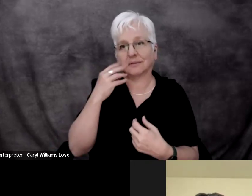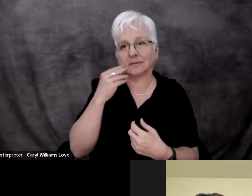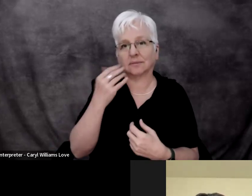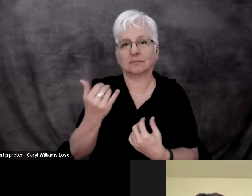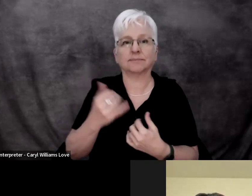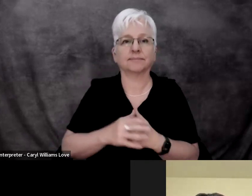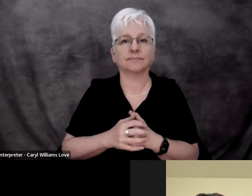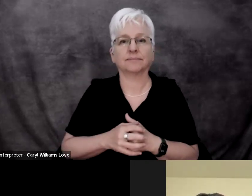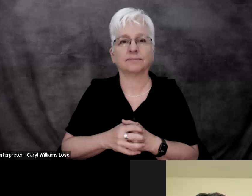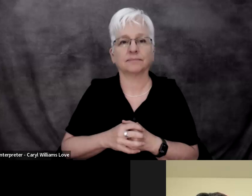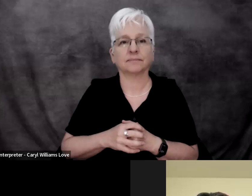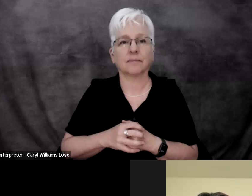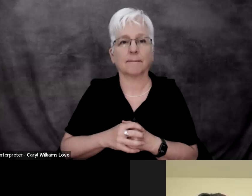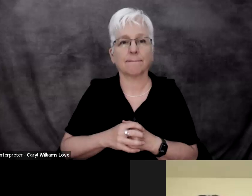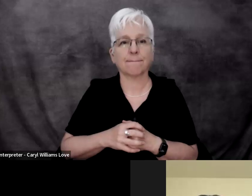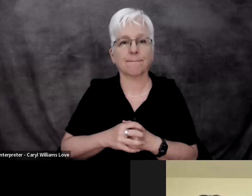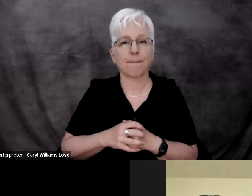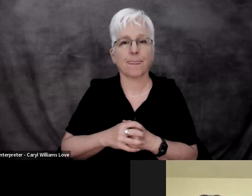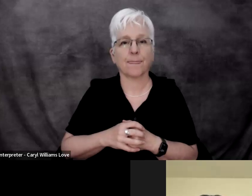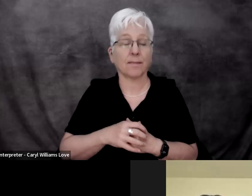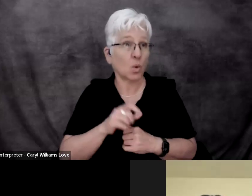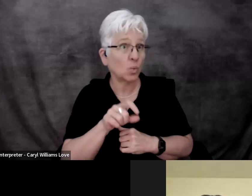They took your name down.